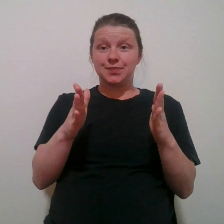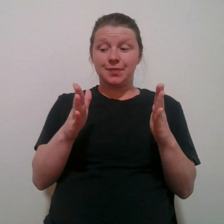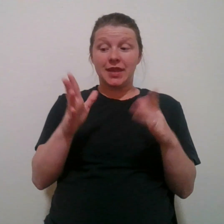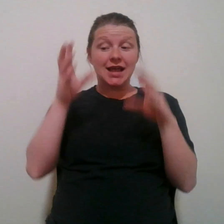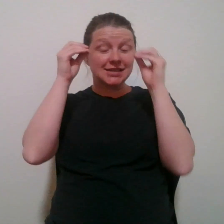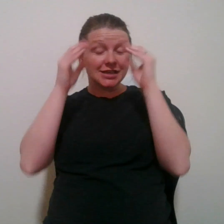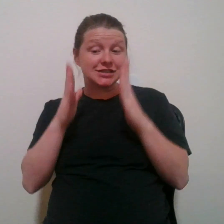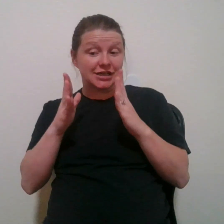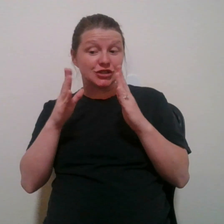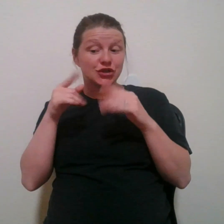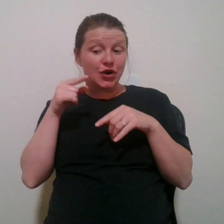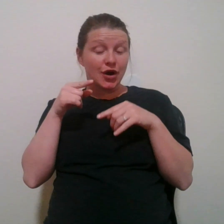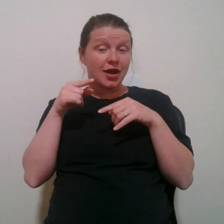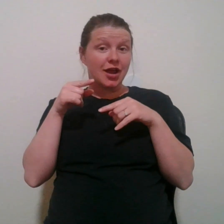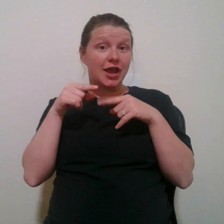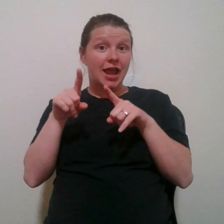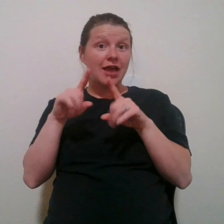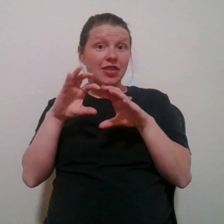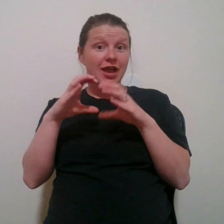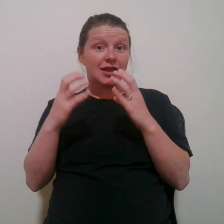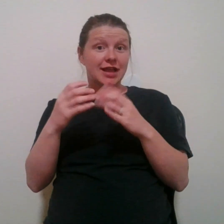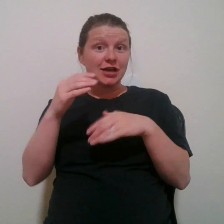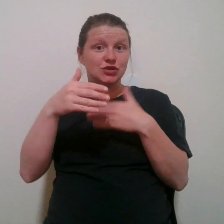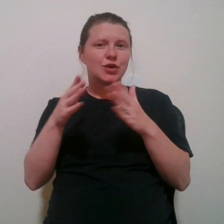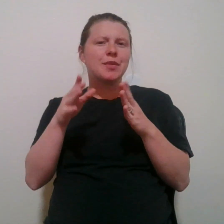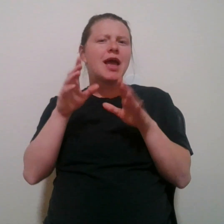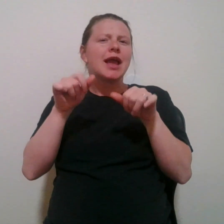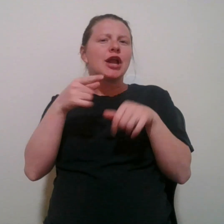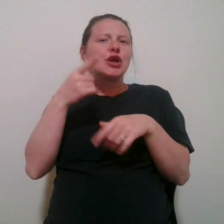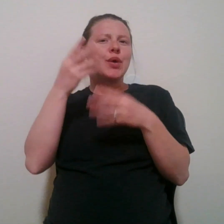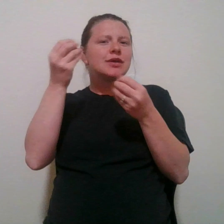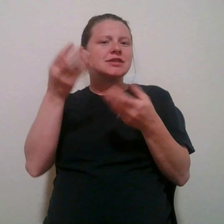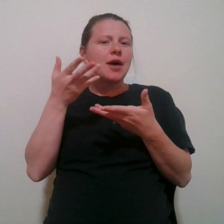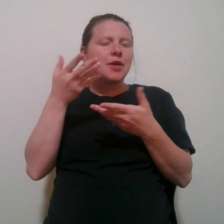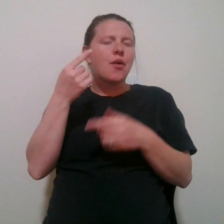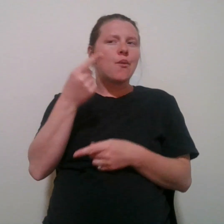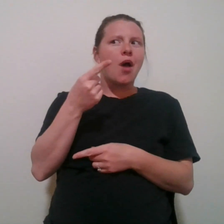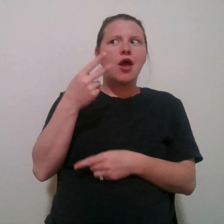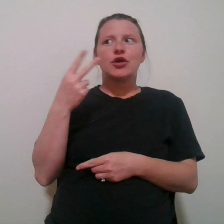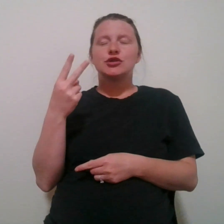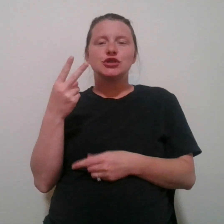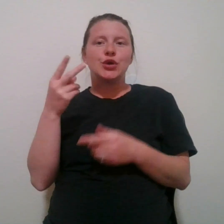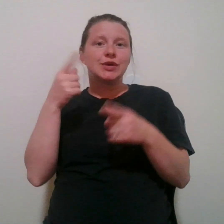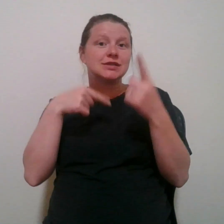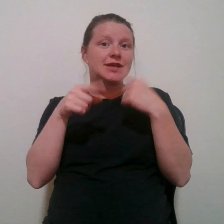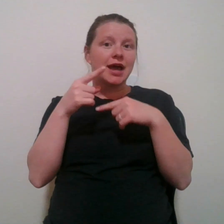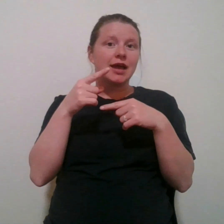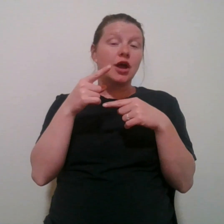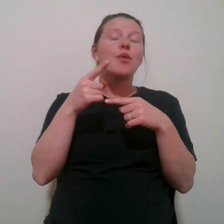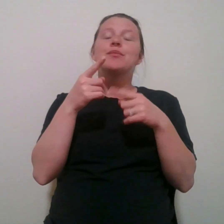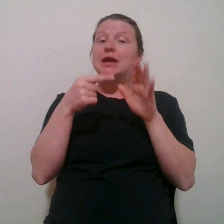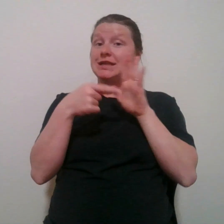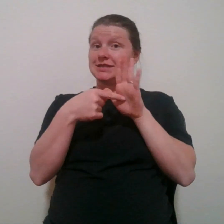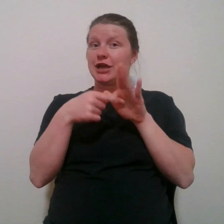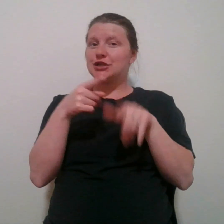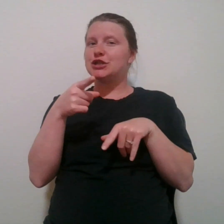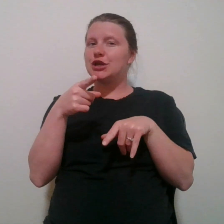tell me just one or two signs that you would find for emotional neglect, for